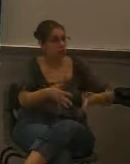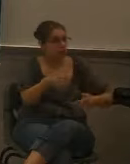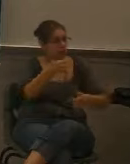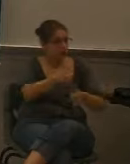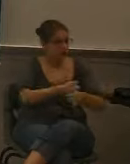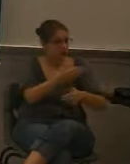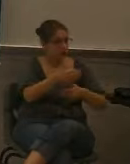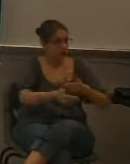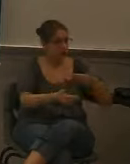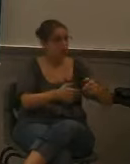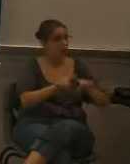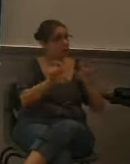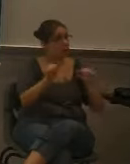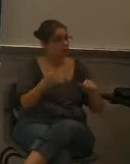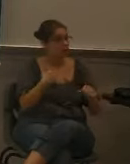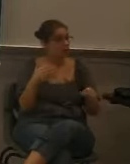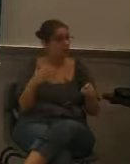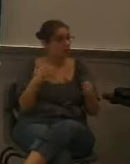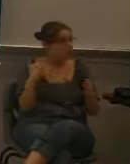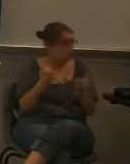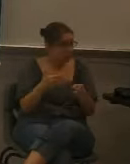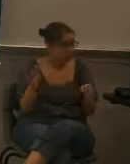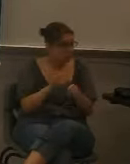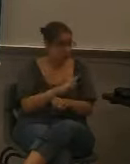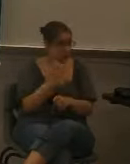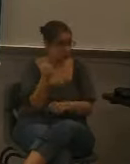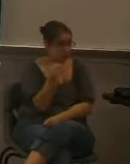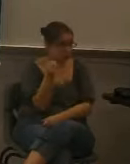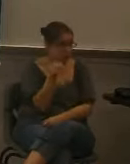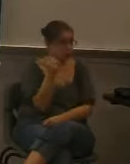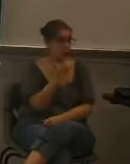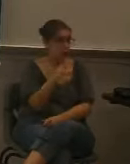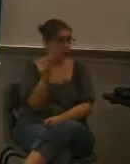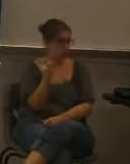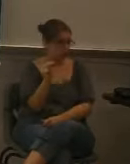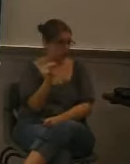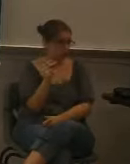of nutrients in an area if something's 100% efficient.